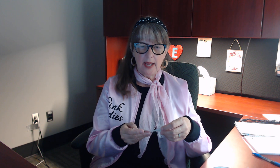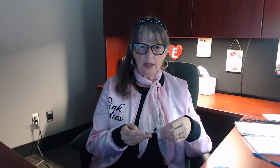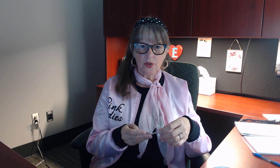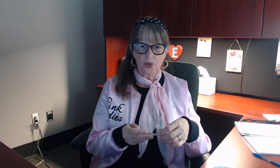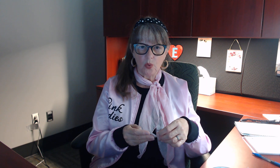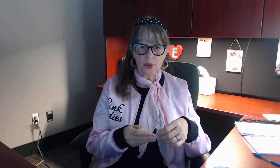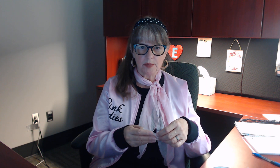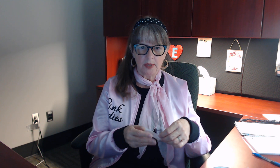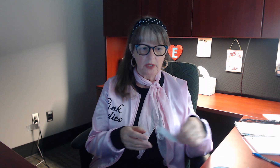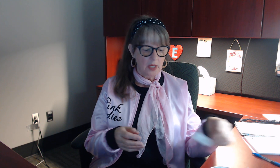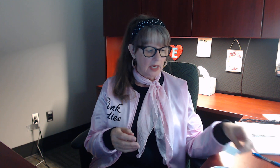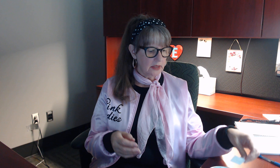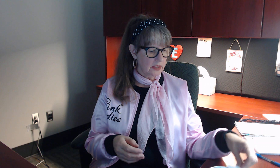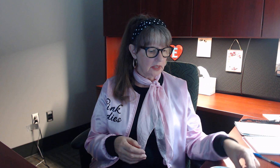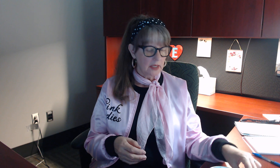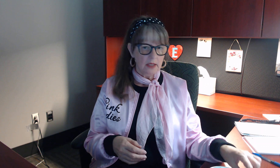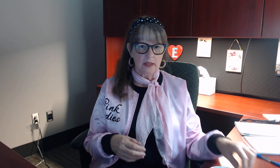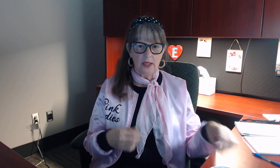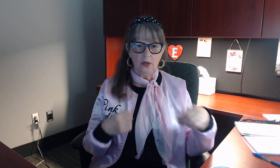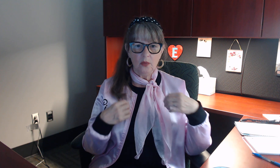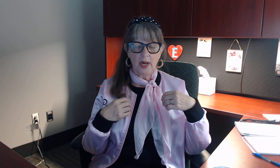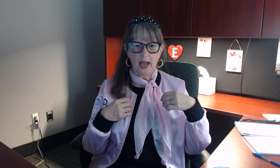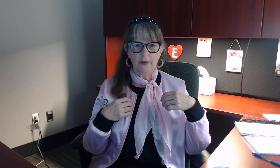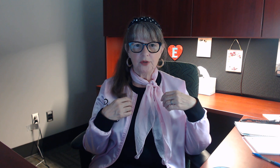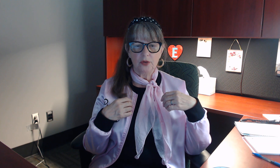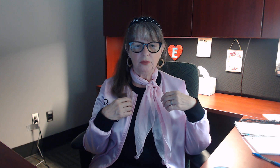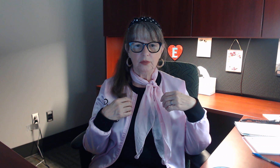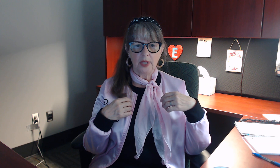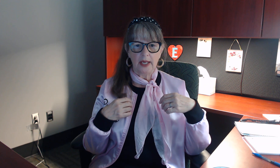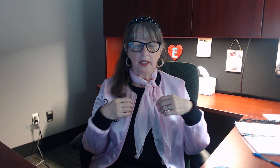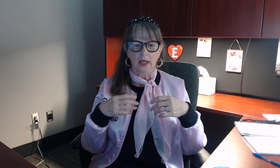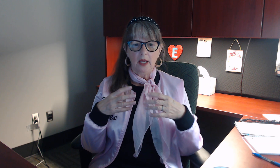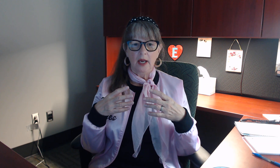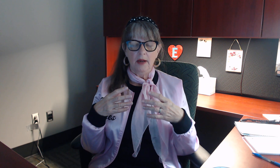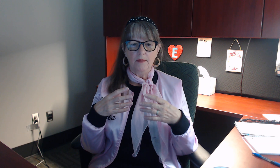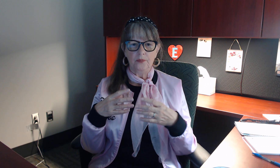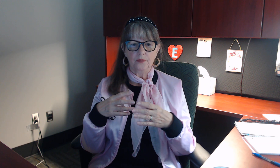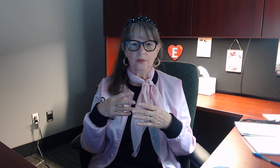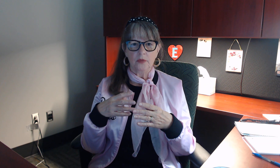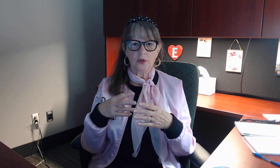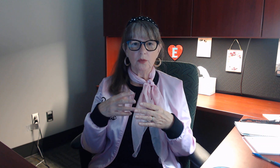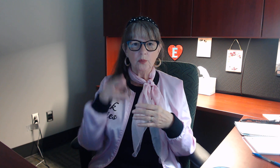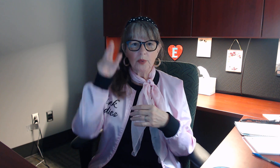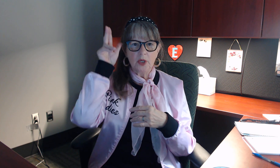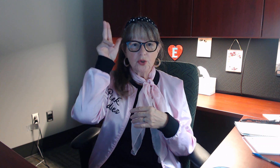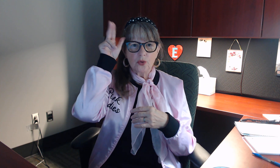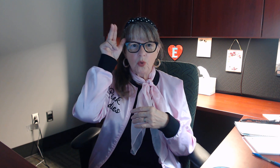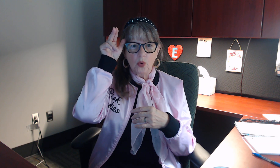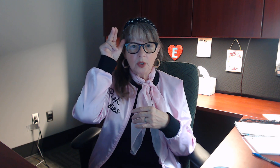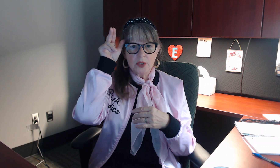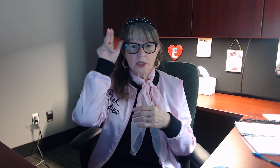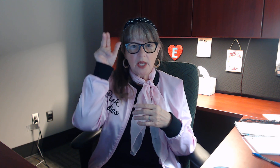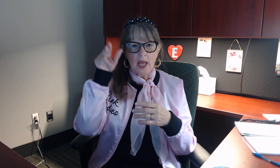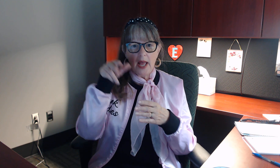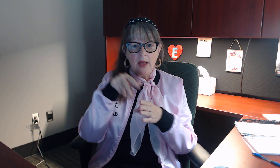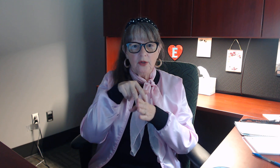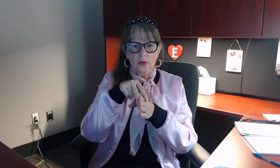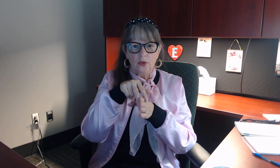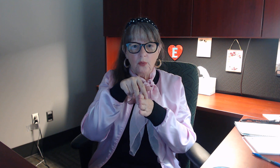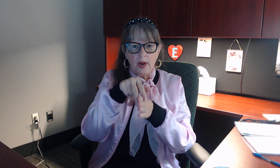headless horseman. I think that you would have to, like, so get your horse, and, you know, you're riding